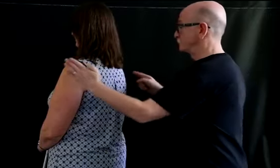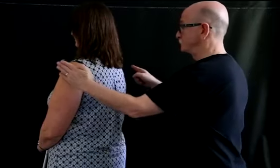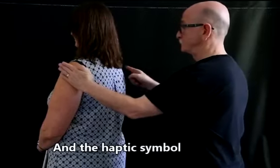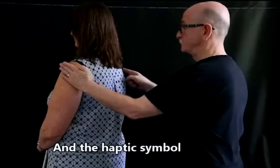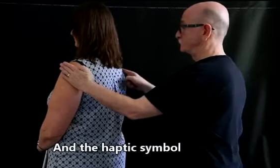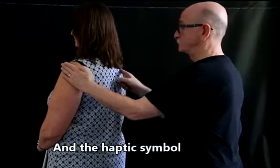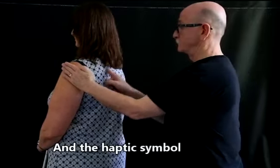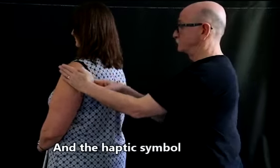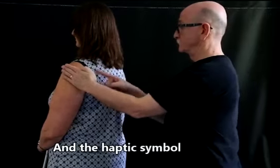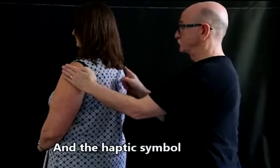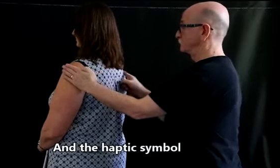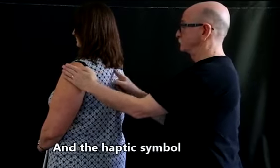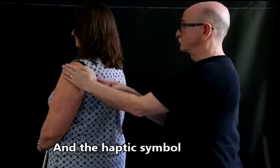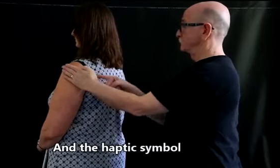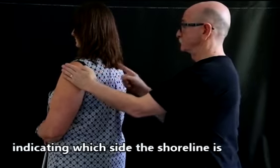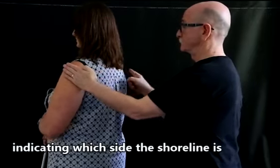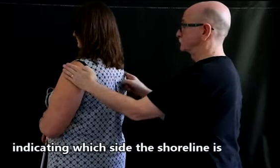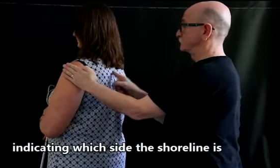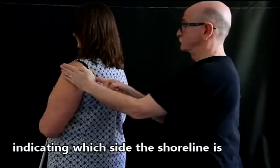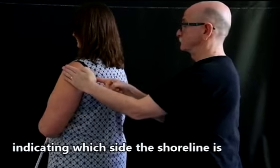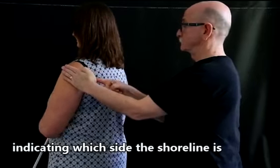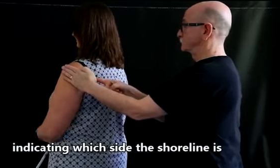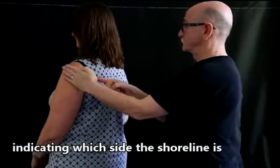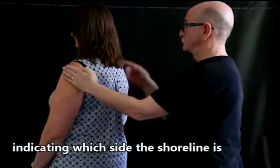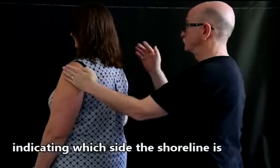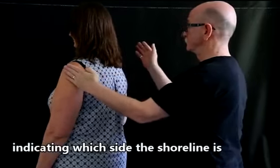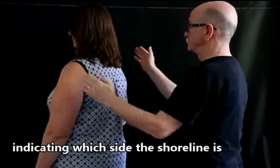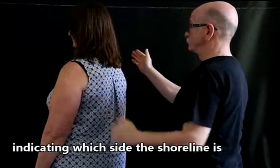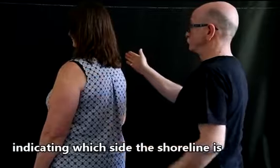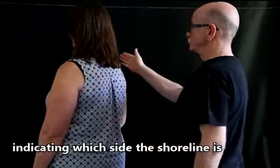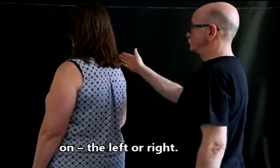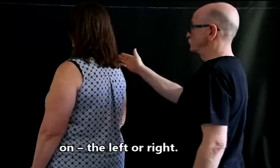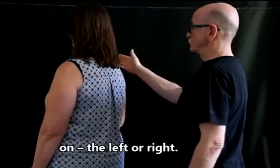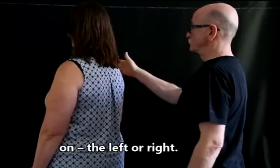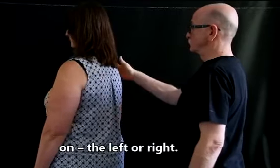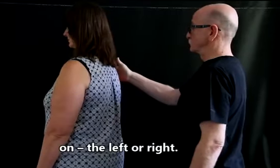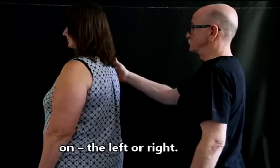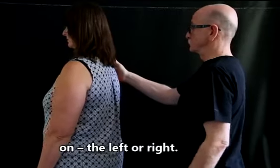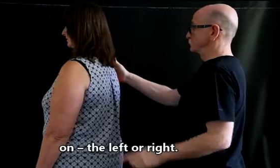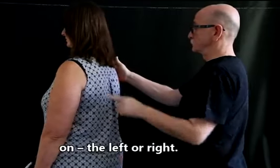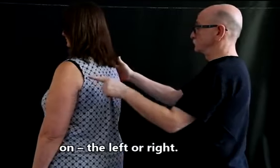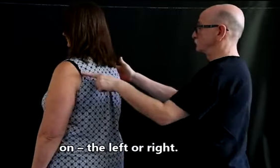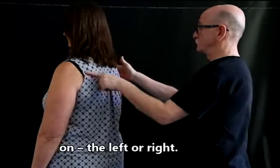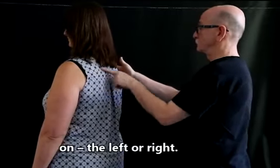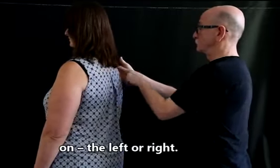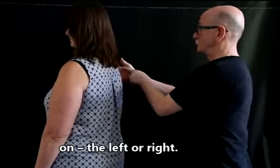and the haptic symbol, indicating which side the shoreline is on, the left or the right.